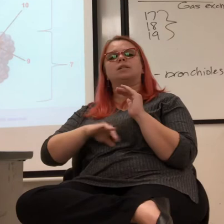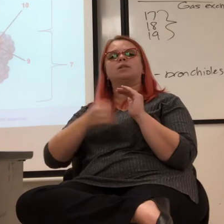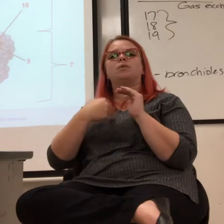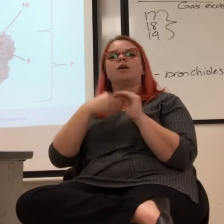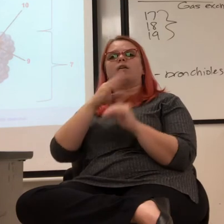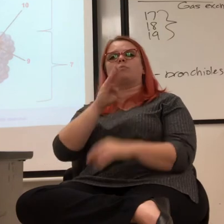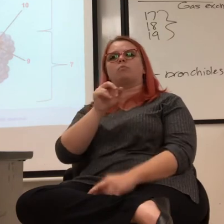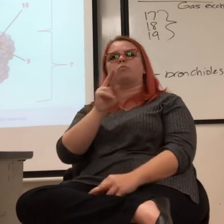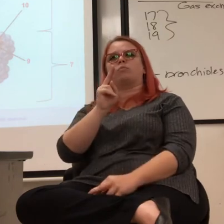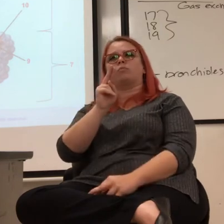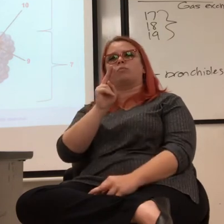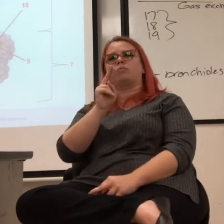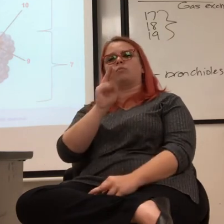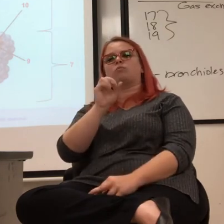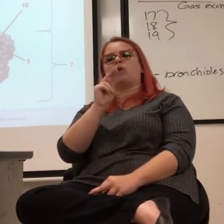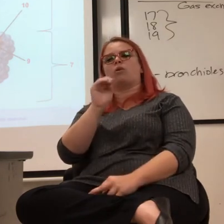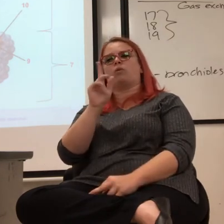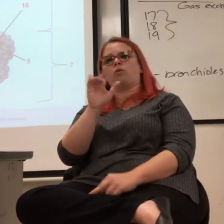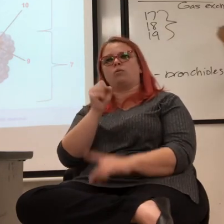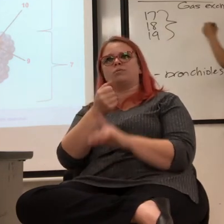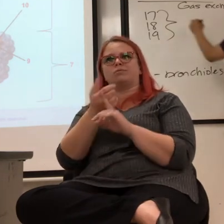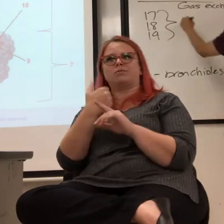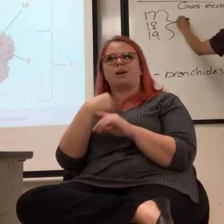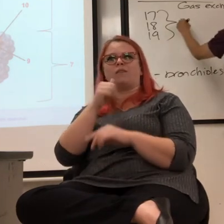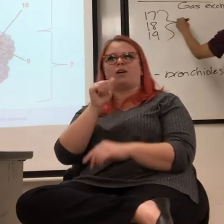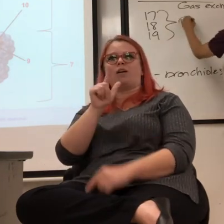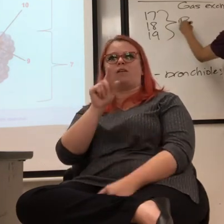bronchioles with alveoli.